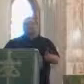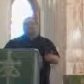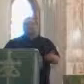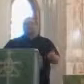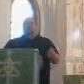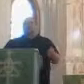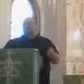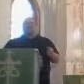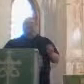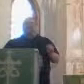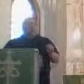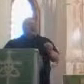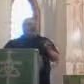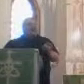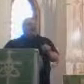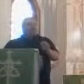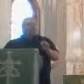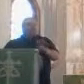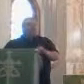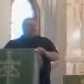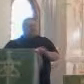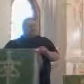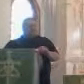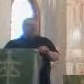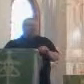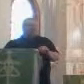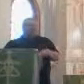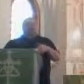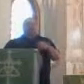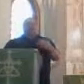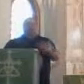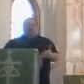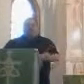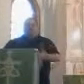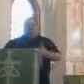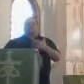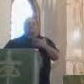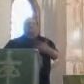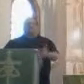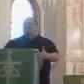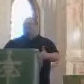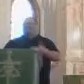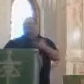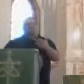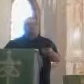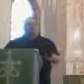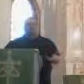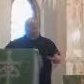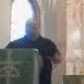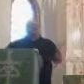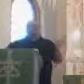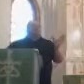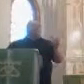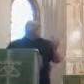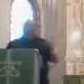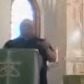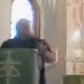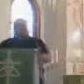is through all of his I am statements. I am the bread of life. I am the gate. I am the way, the truth, and the life. Whenever you see one of